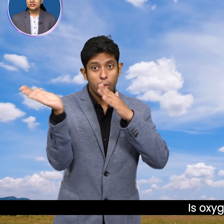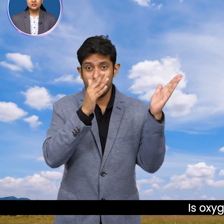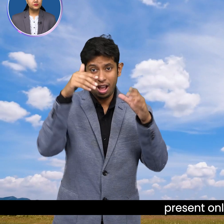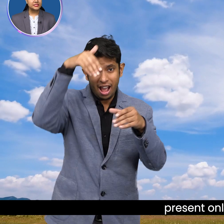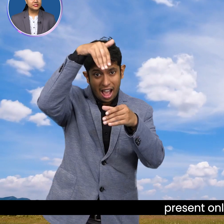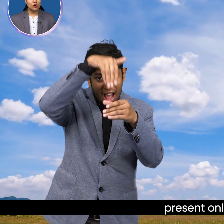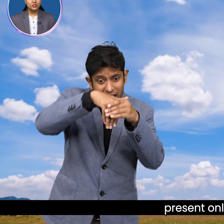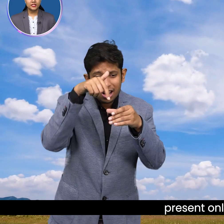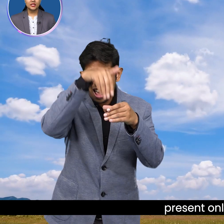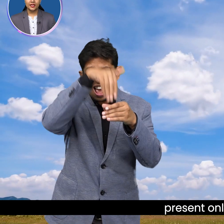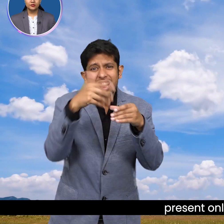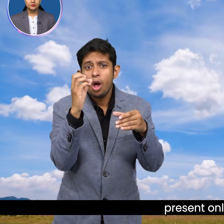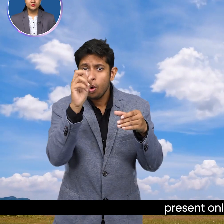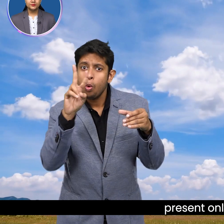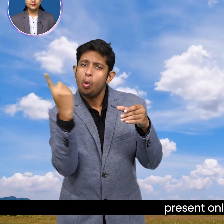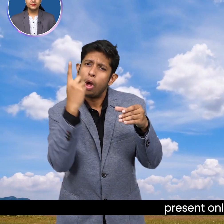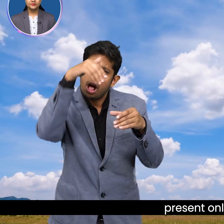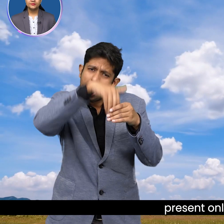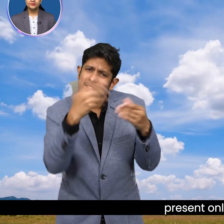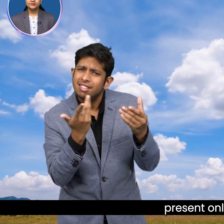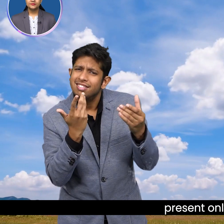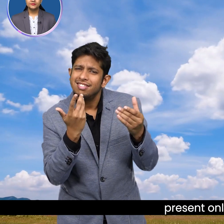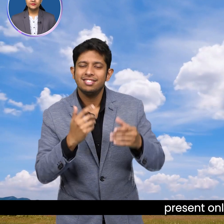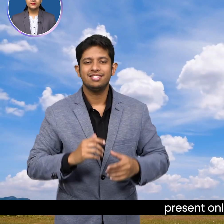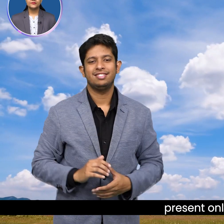Is oxygen present only in air?